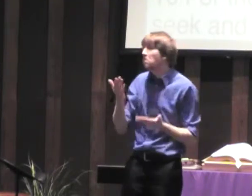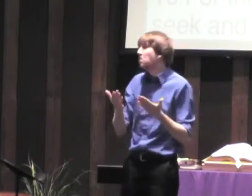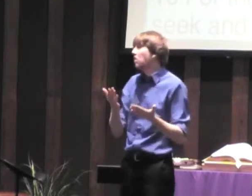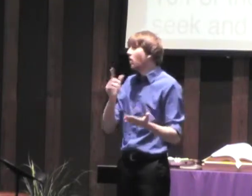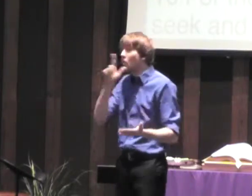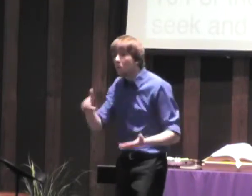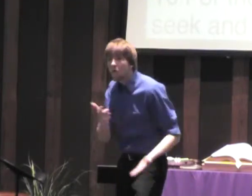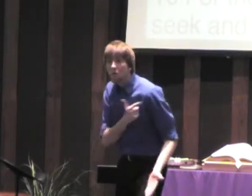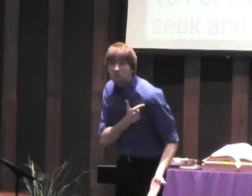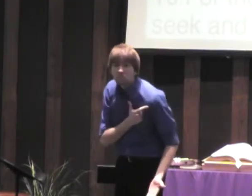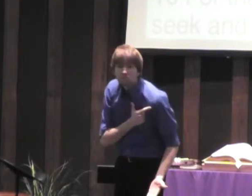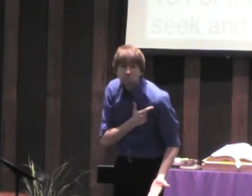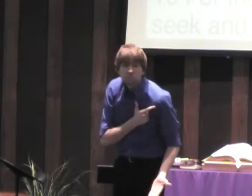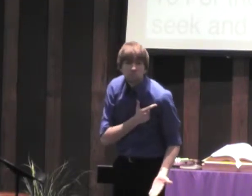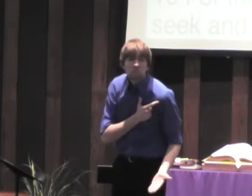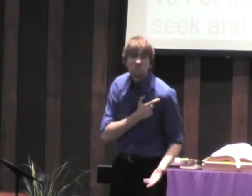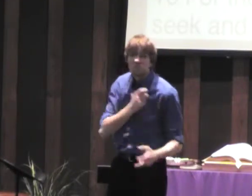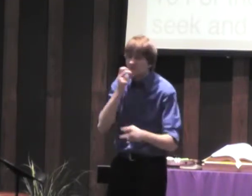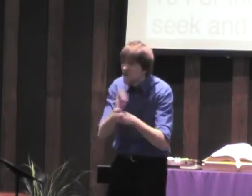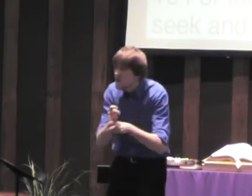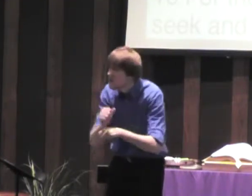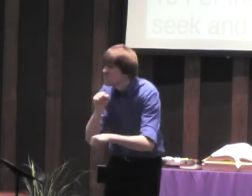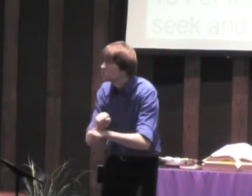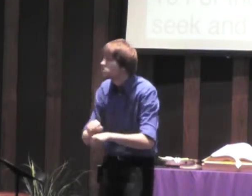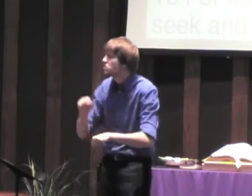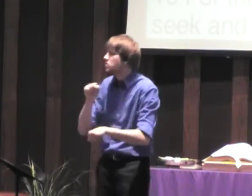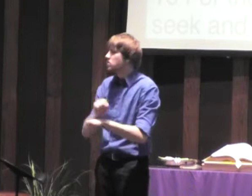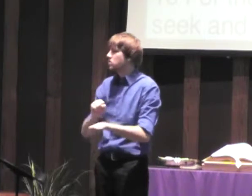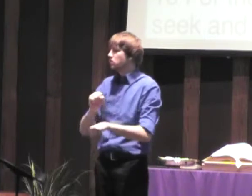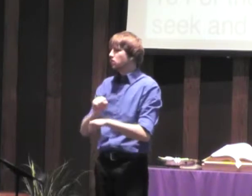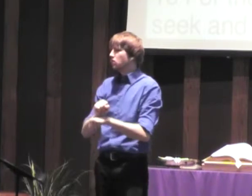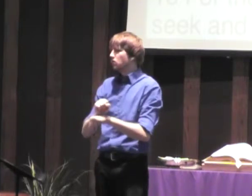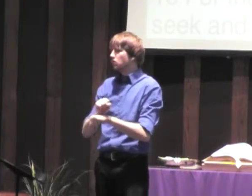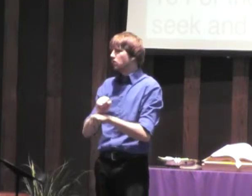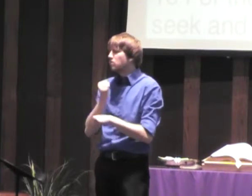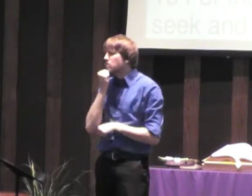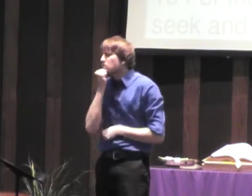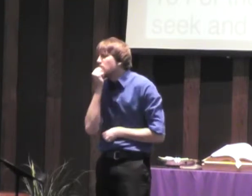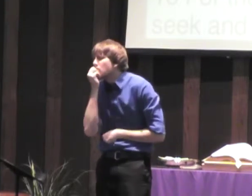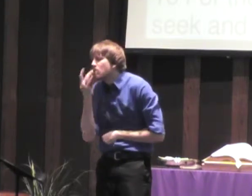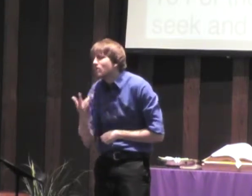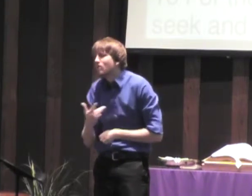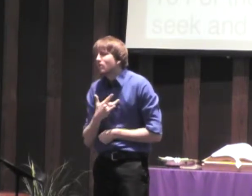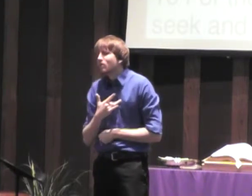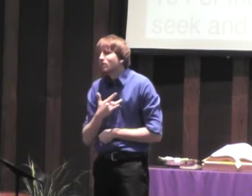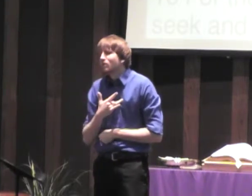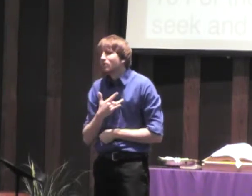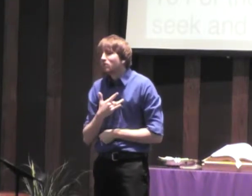When people say, who is Zacchaeus? They don't say, oh, he's a hard worker, he's